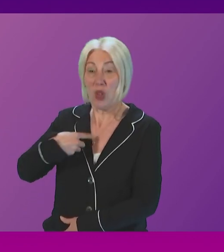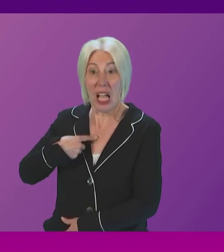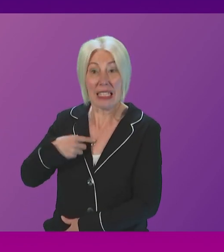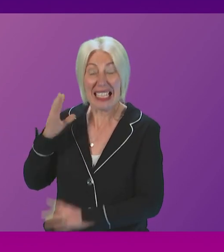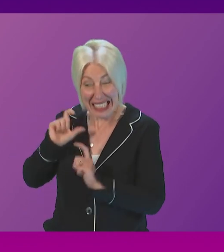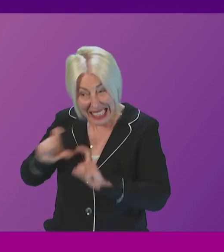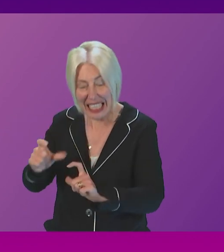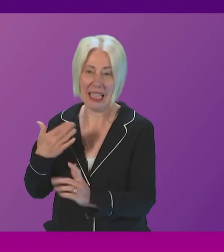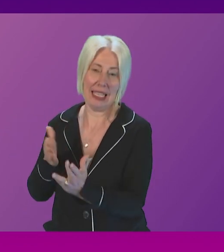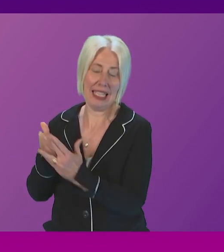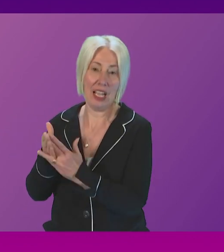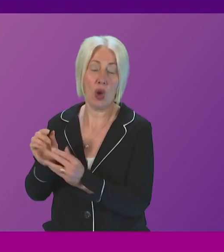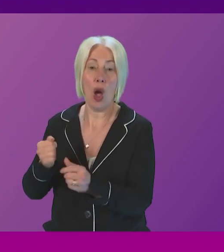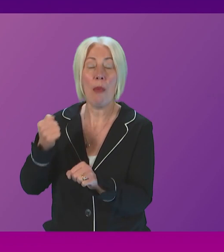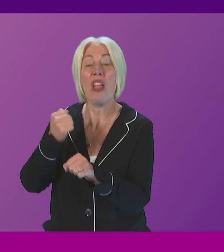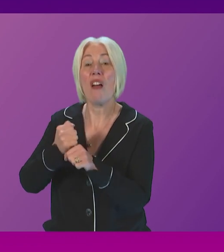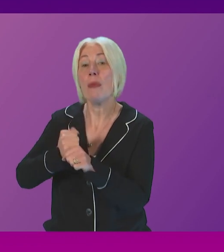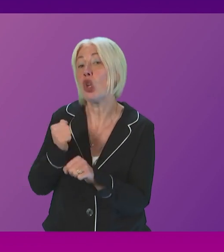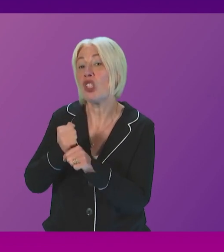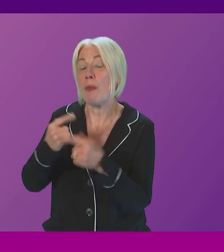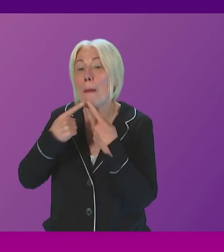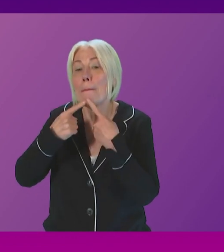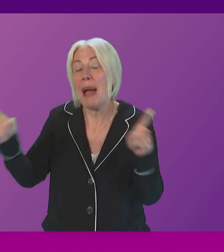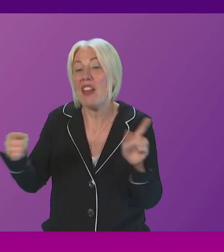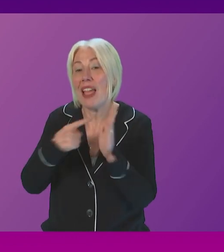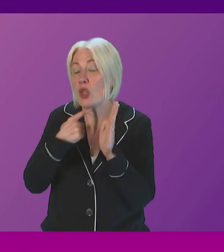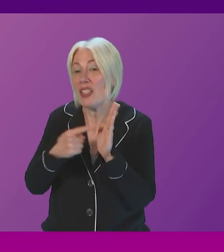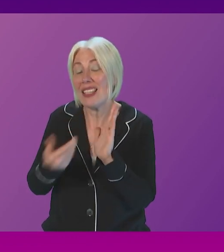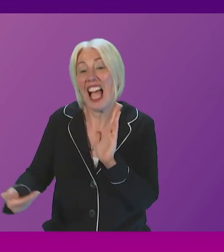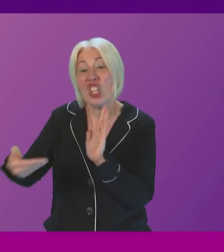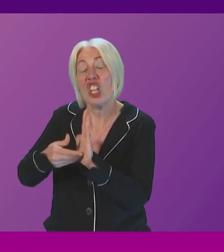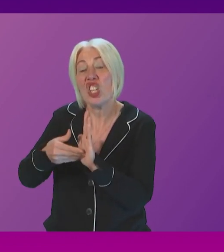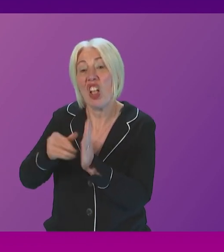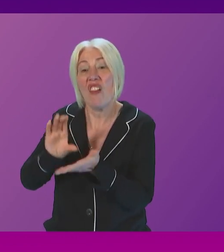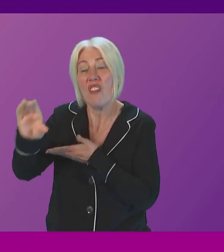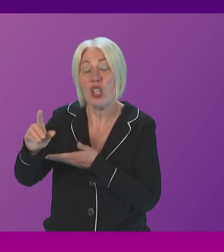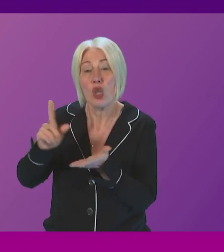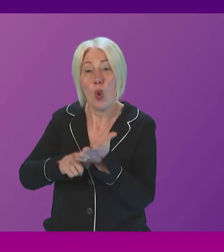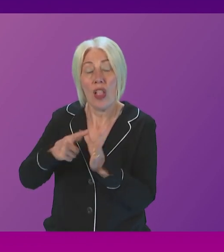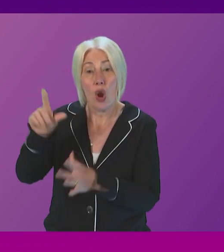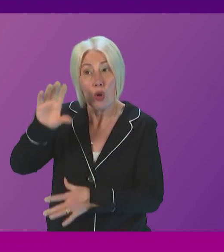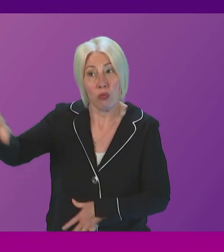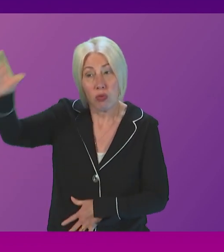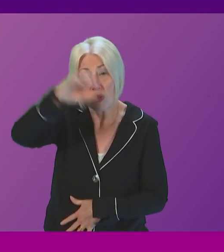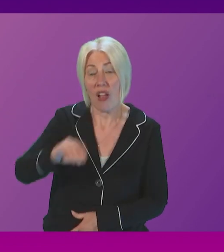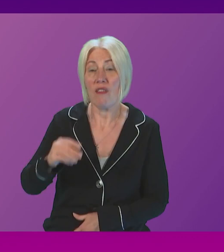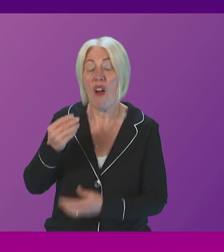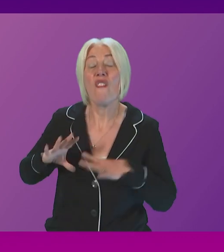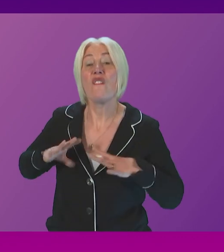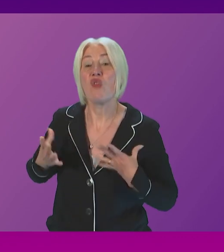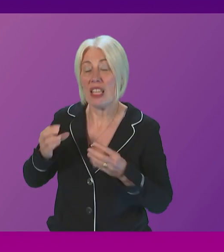In the government's manifesto, there was a commitment to additional funds to local authorities for free BSL tuition